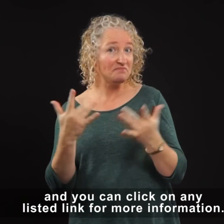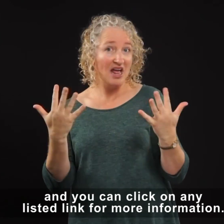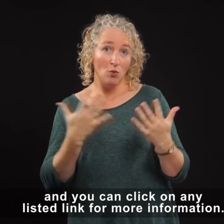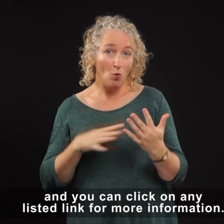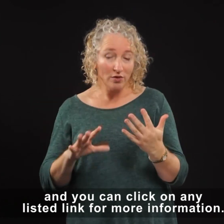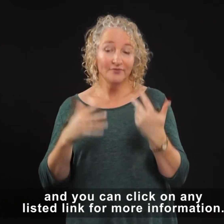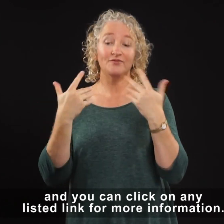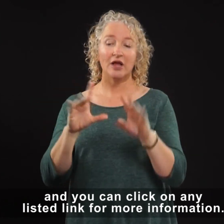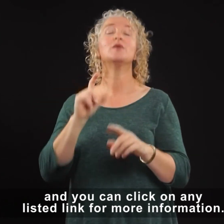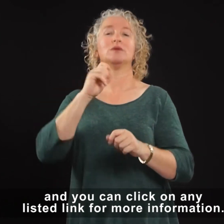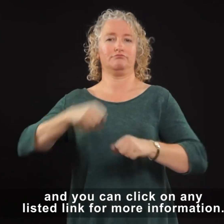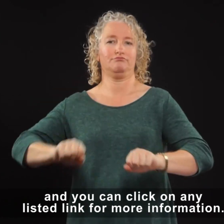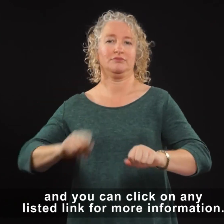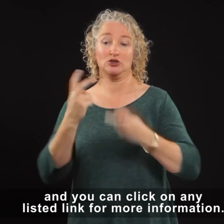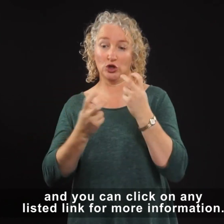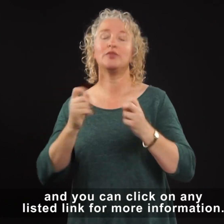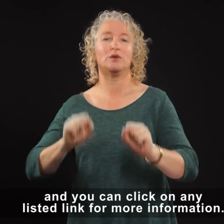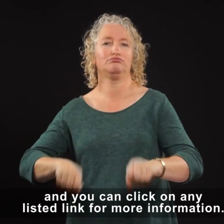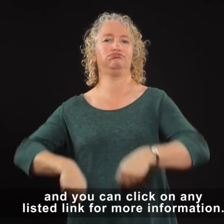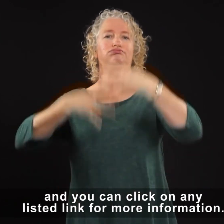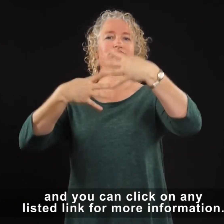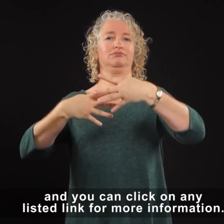and you can click on any listed link for more information.